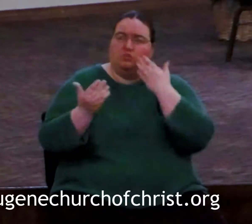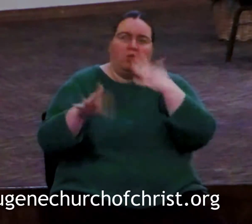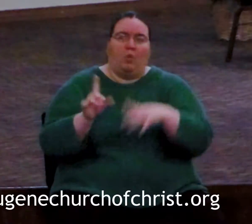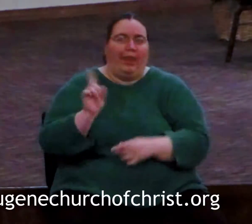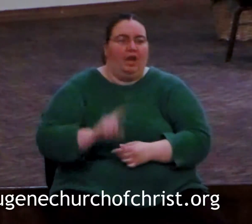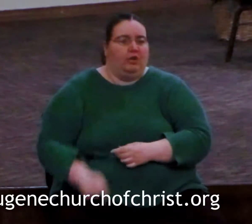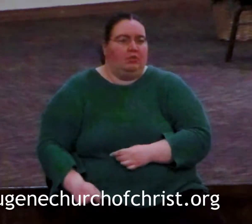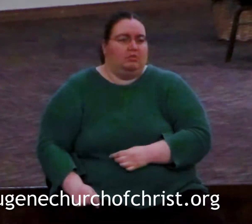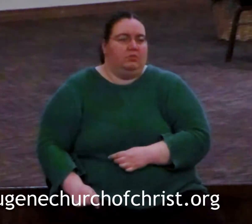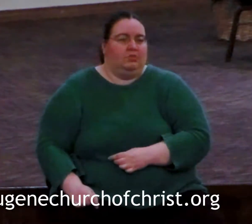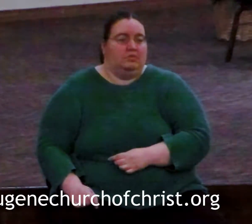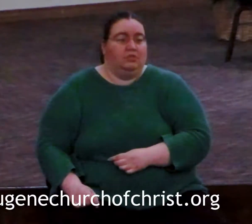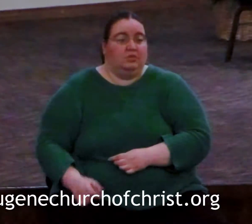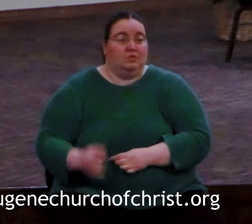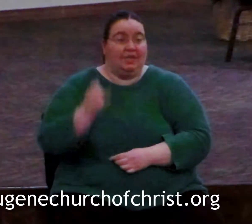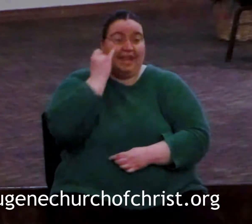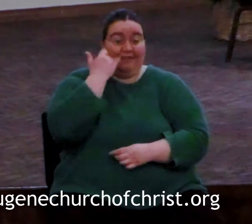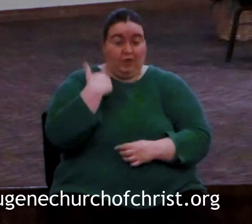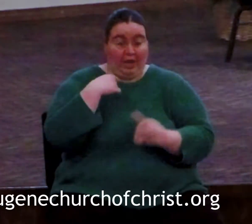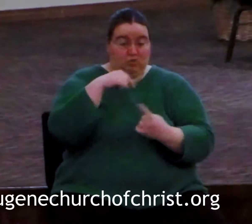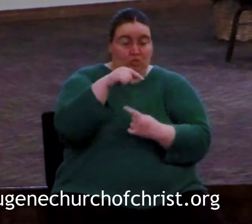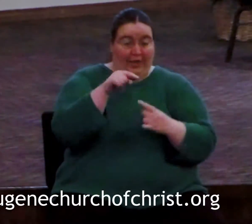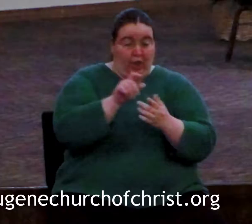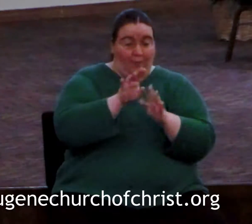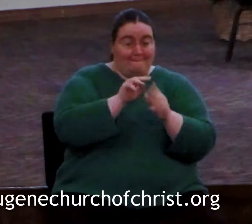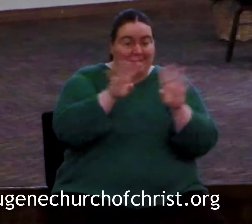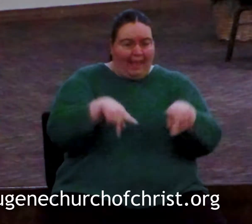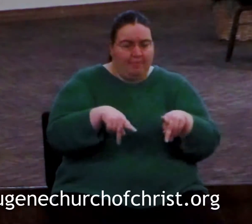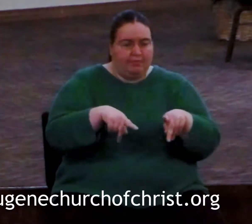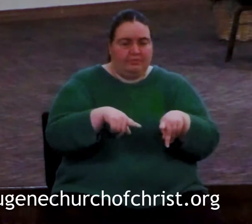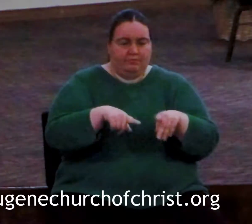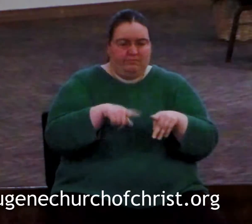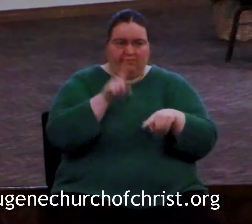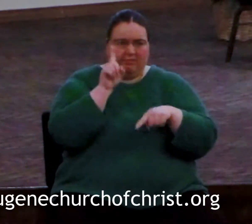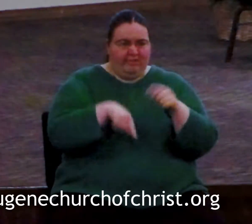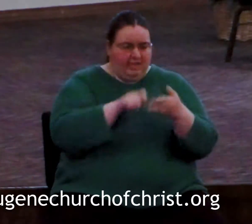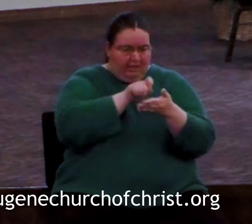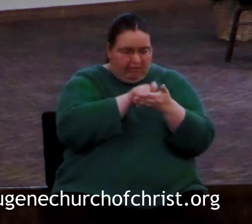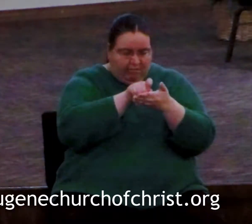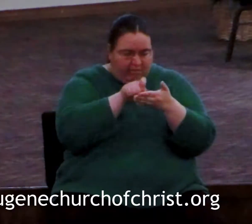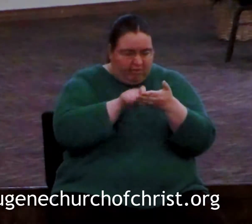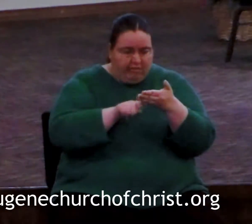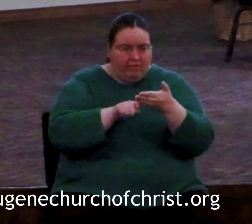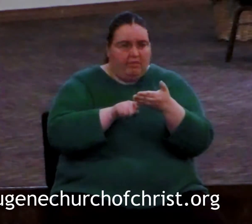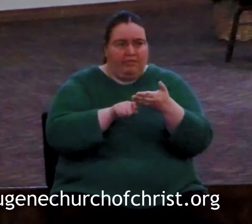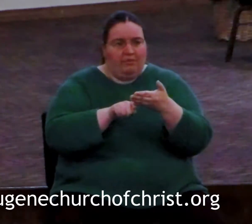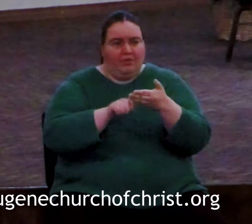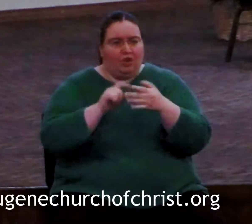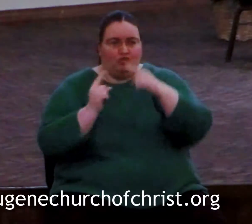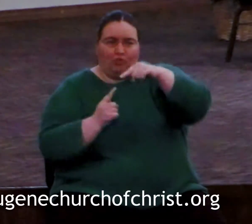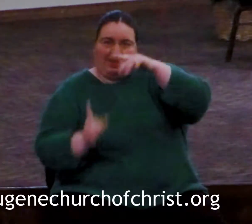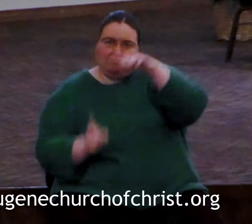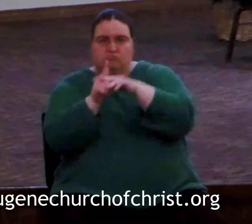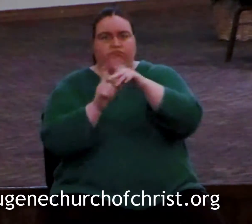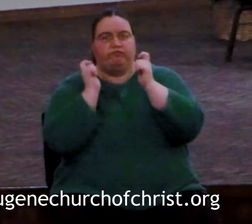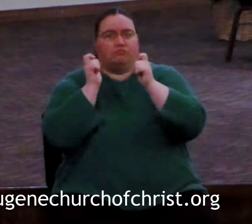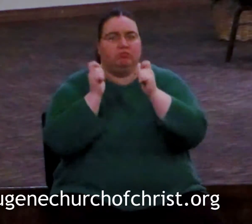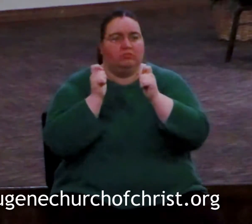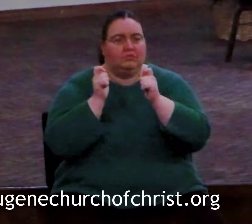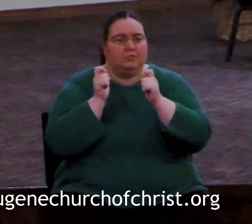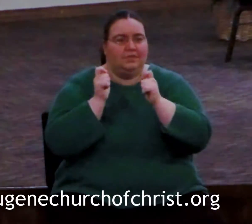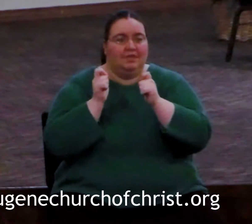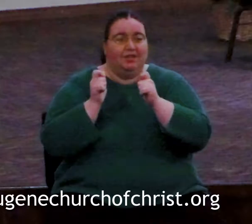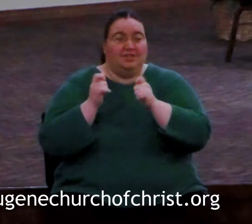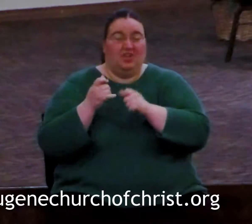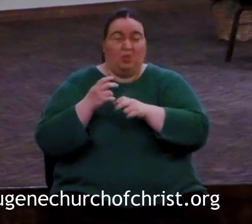be. And if you got a tornado tracking map, you could not track it fast enough to do any good. And within a short period of time, you find